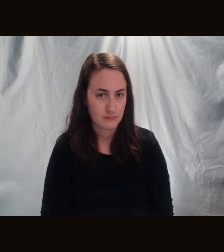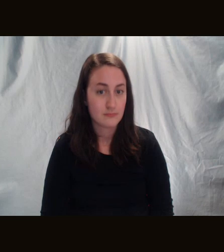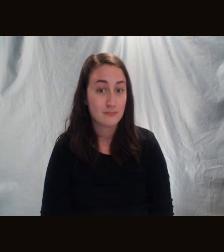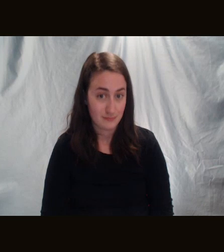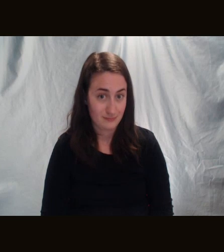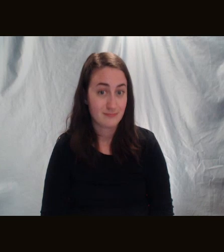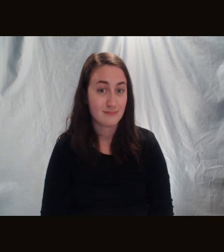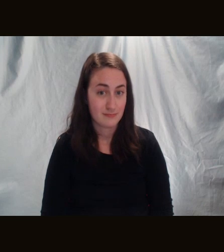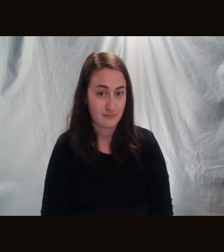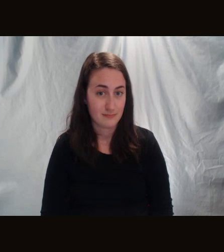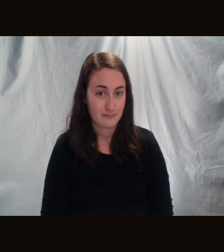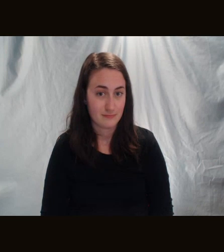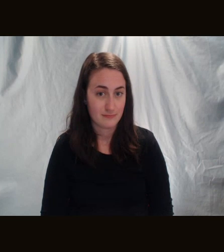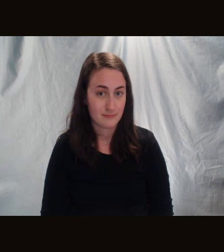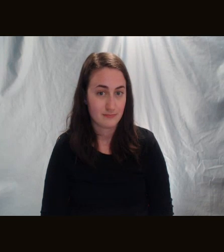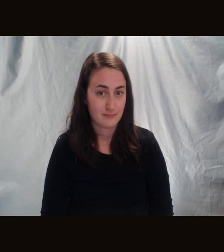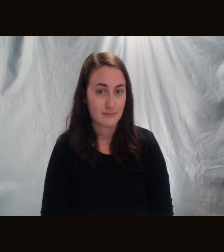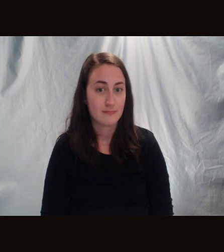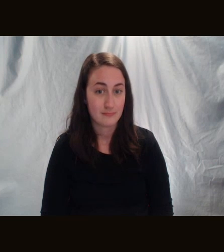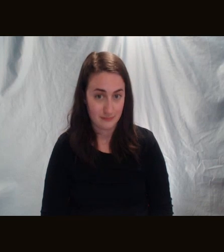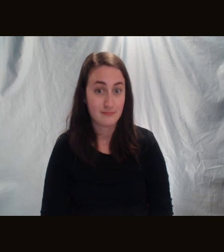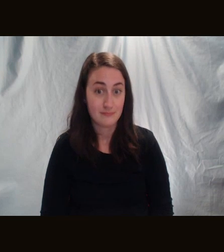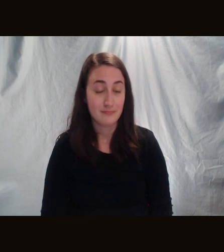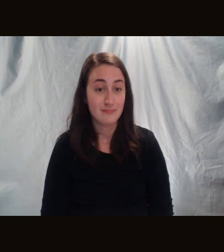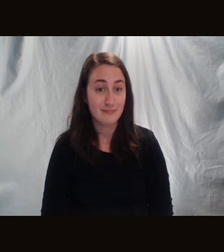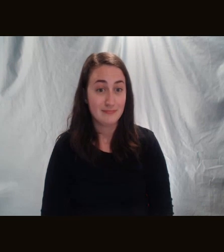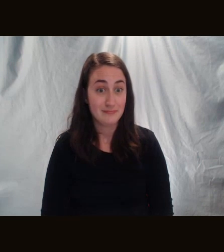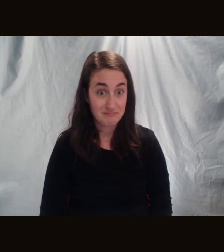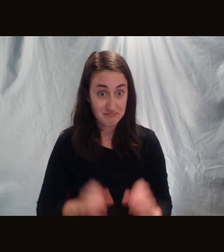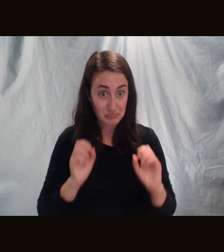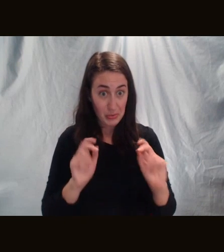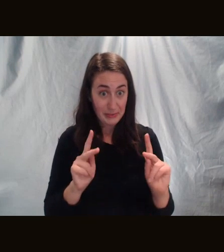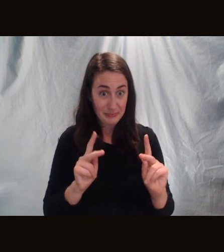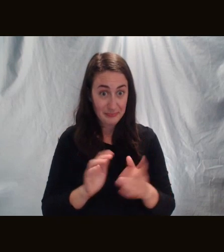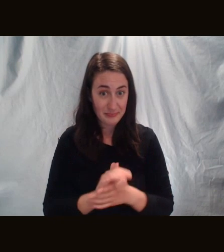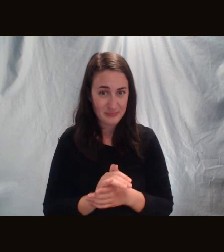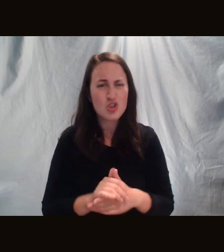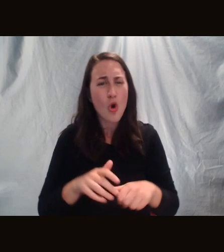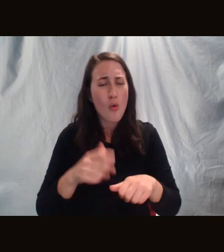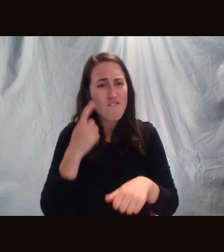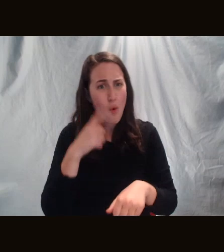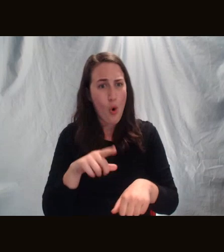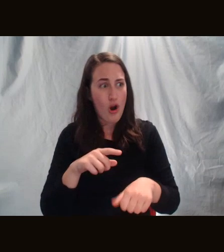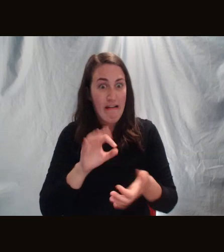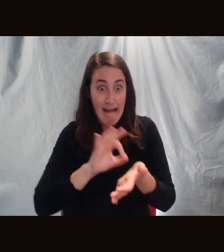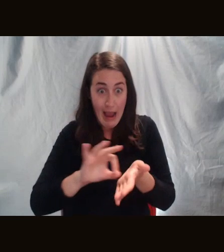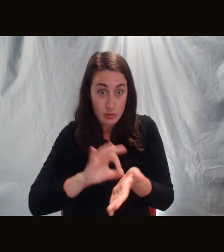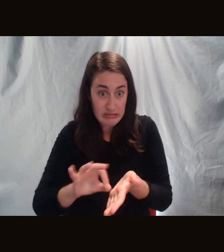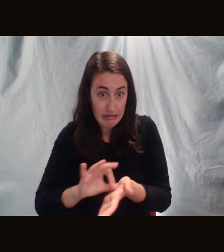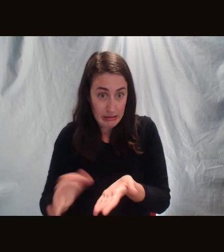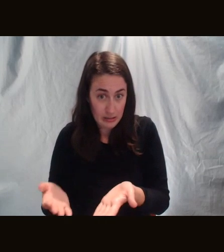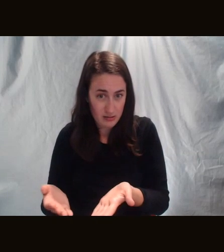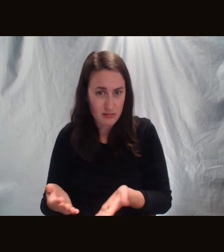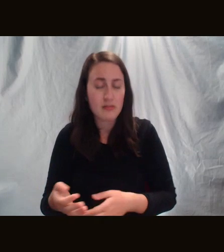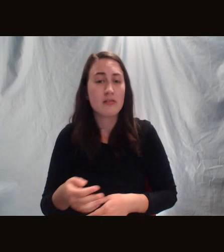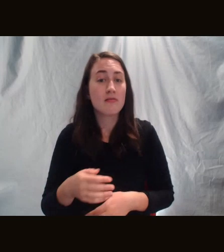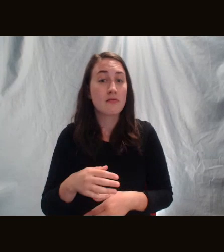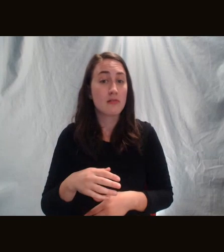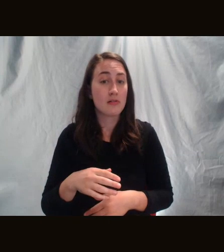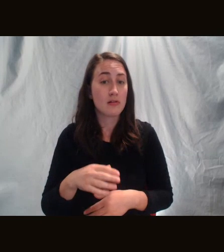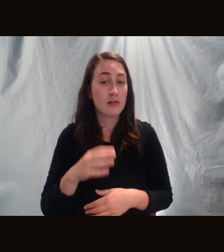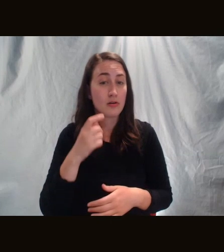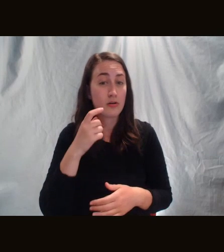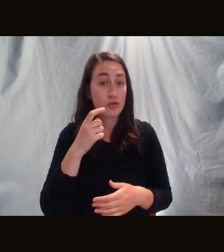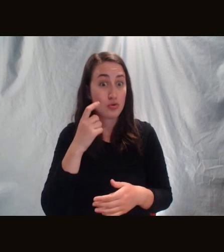toss the hands and then we hold together. Okay? So timing wise, what we're doing is we're raising the hands up